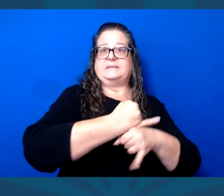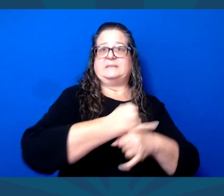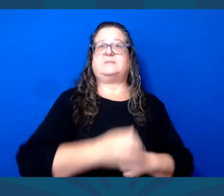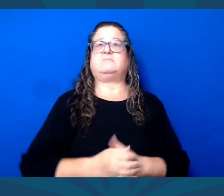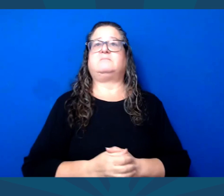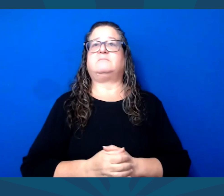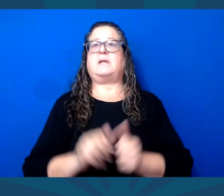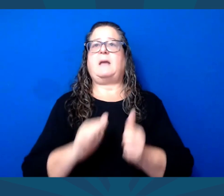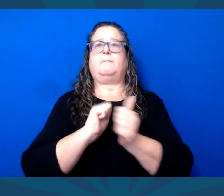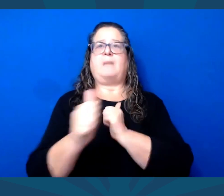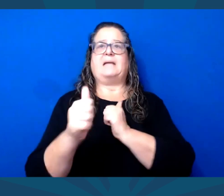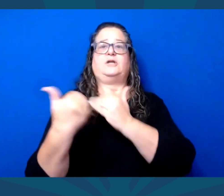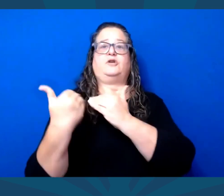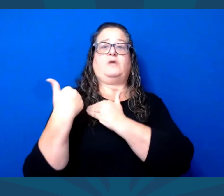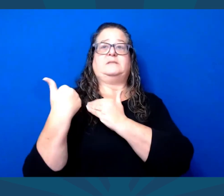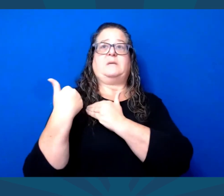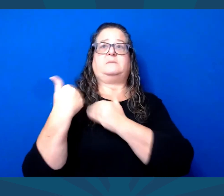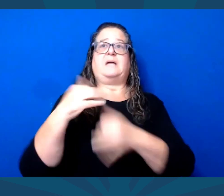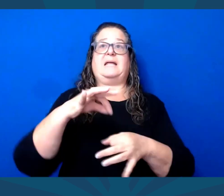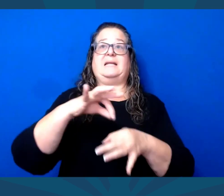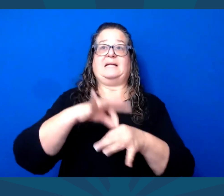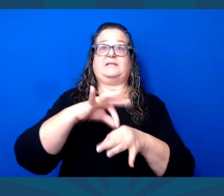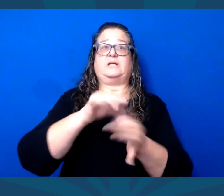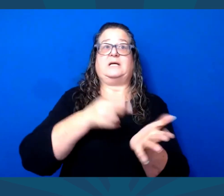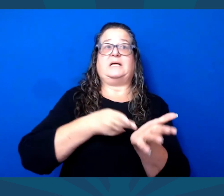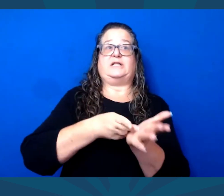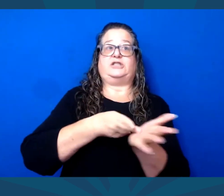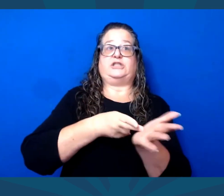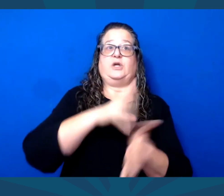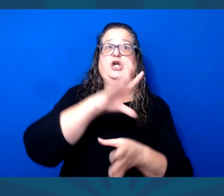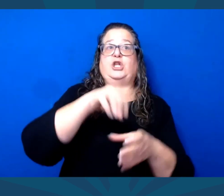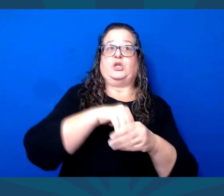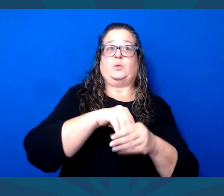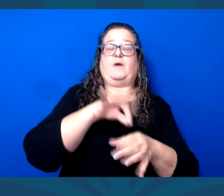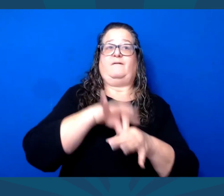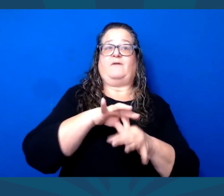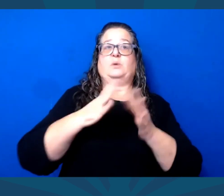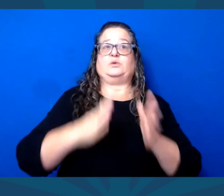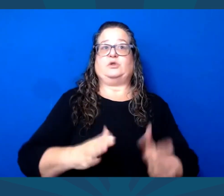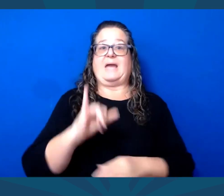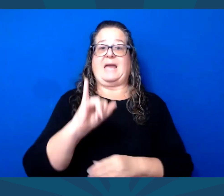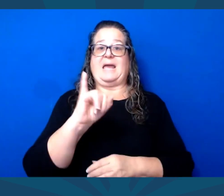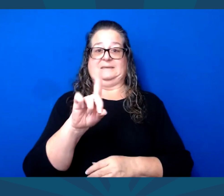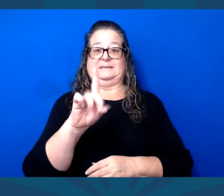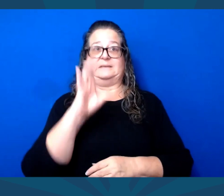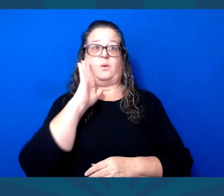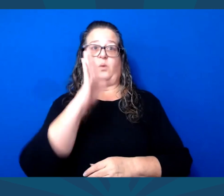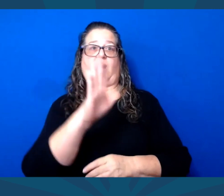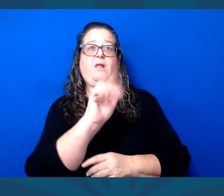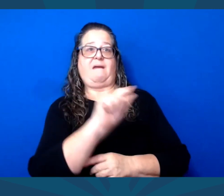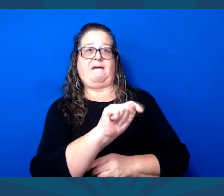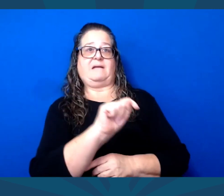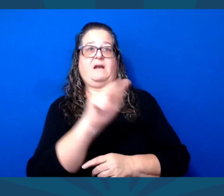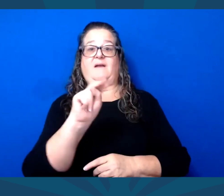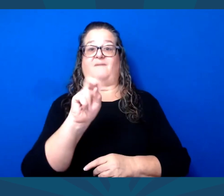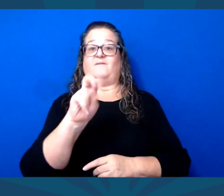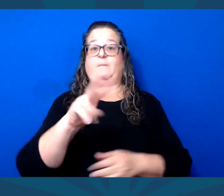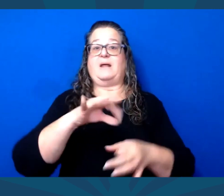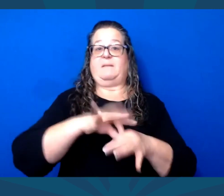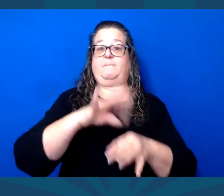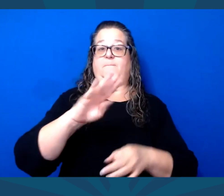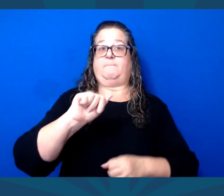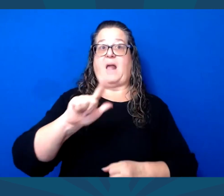campuses, and passing responsible election integrity measures, including the